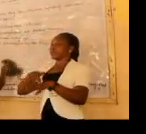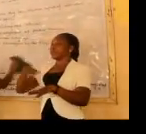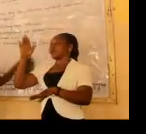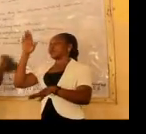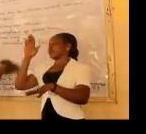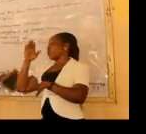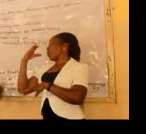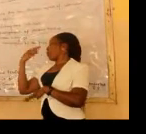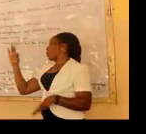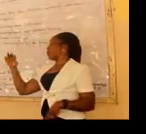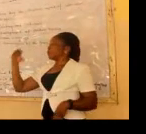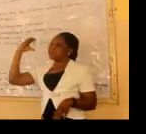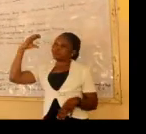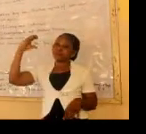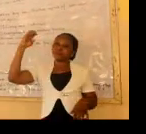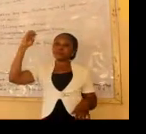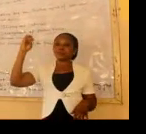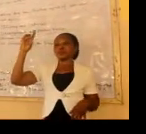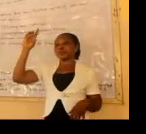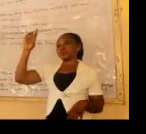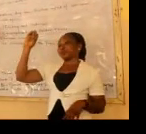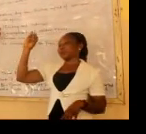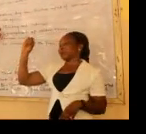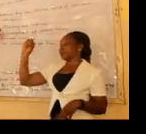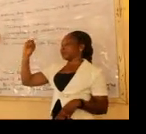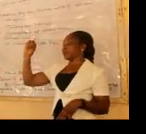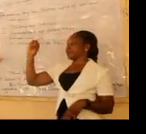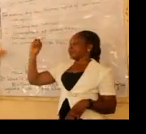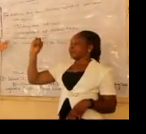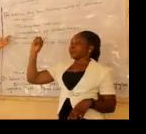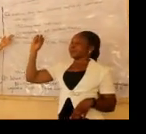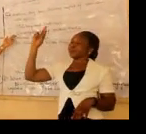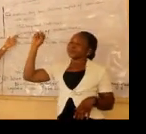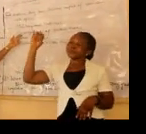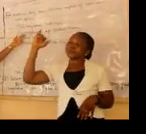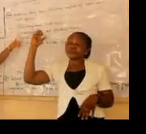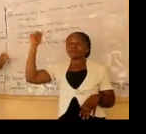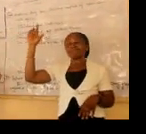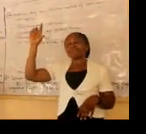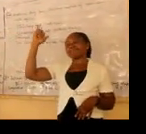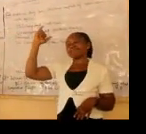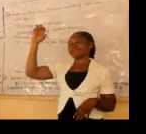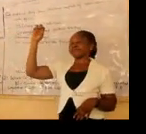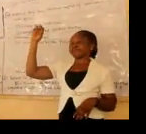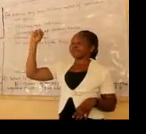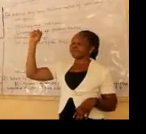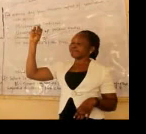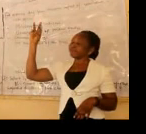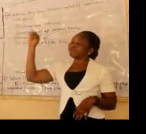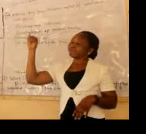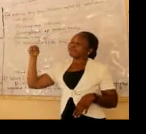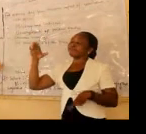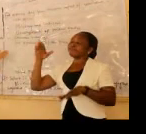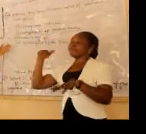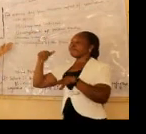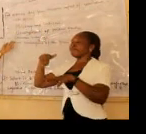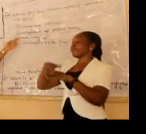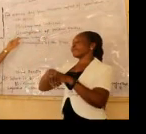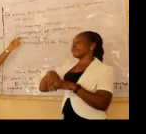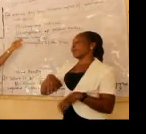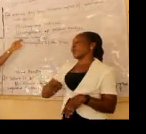Africa. Then 1 is what? Military and technical aid. 2, development of political